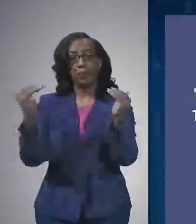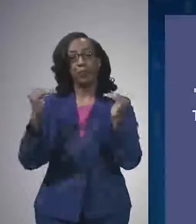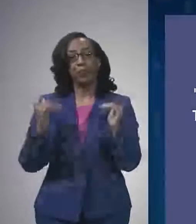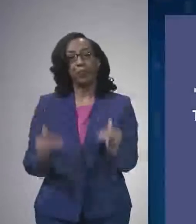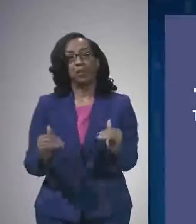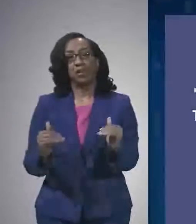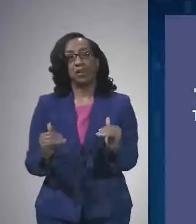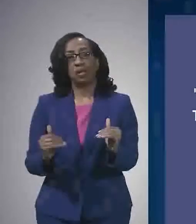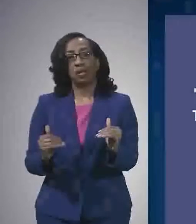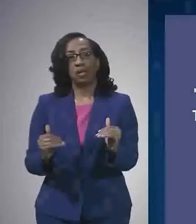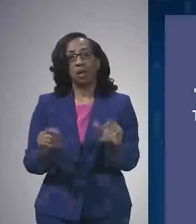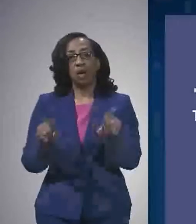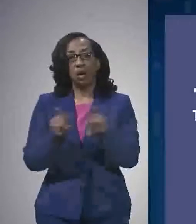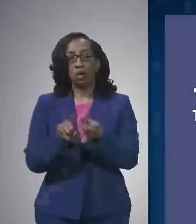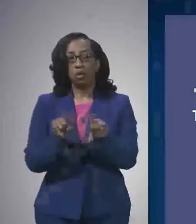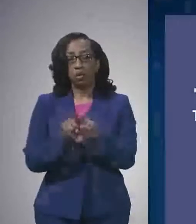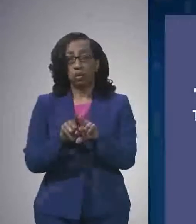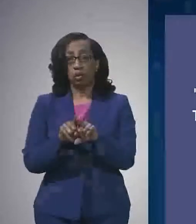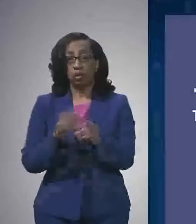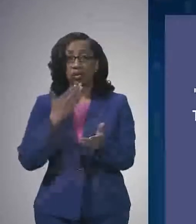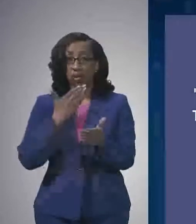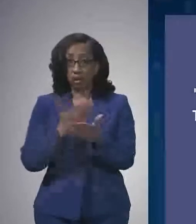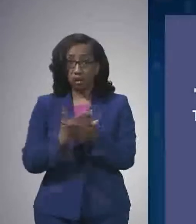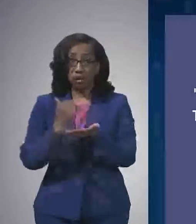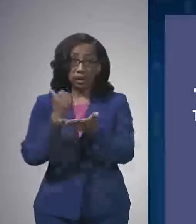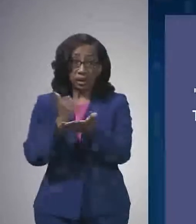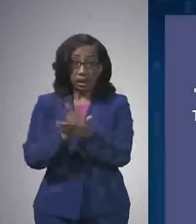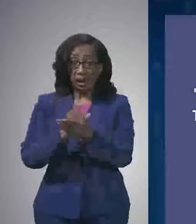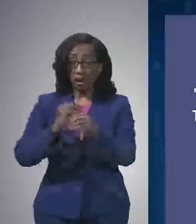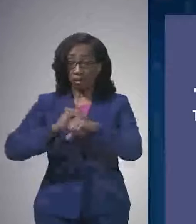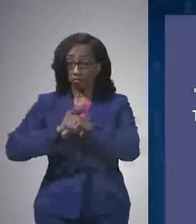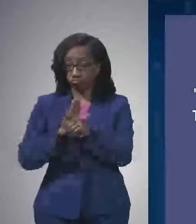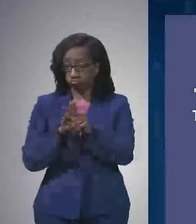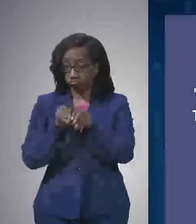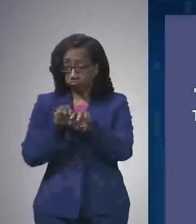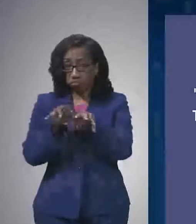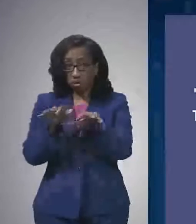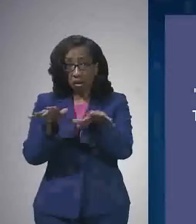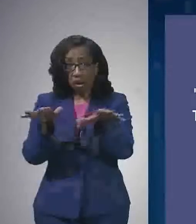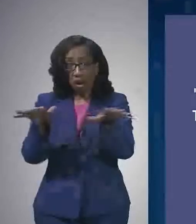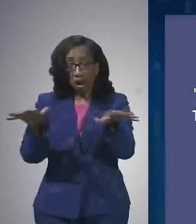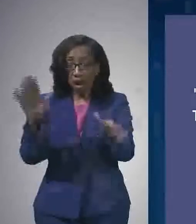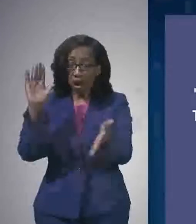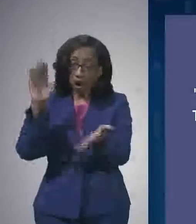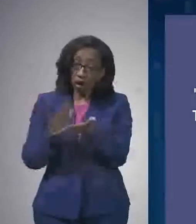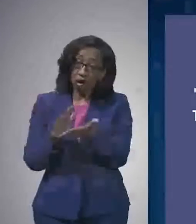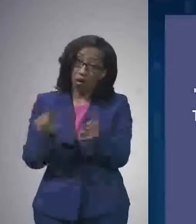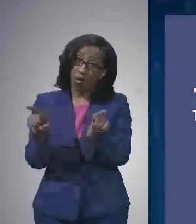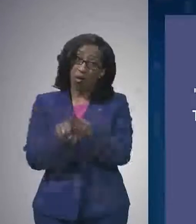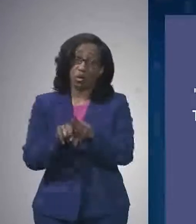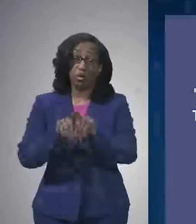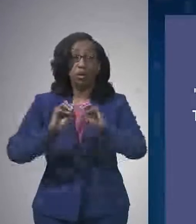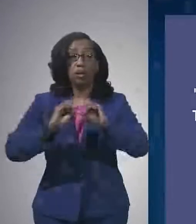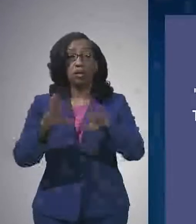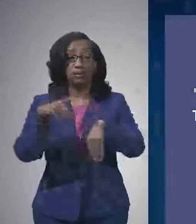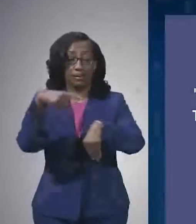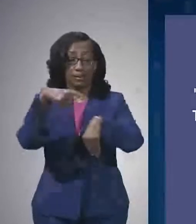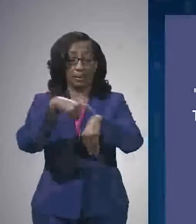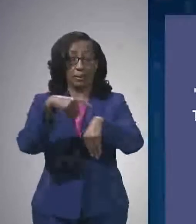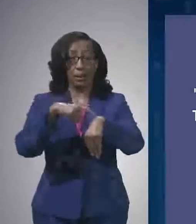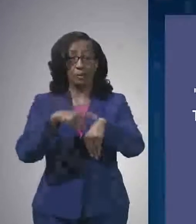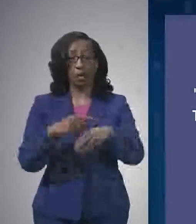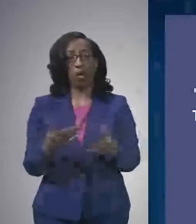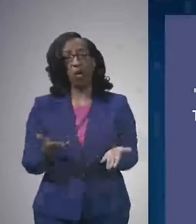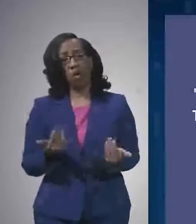practical step to reduce the spread. This also signals that the time has come to move beyond